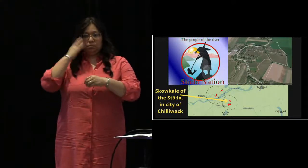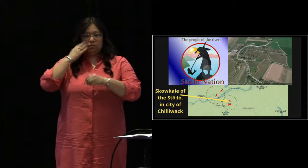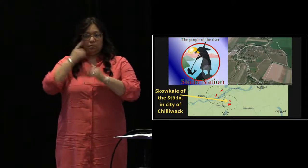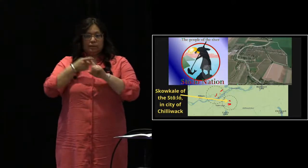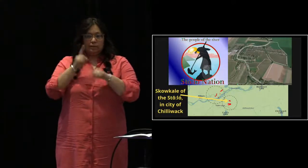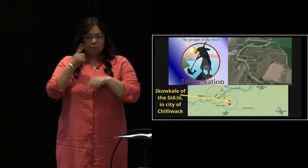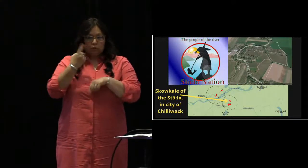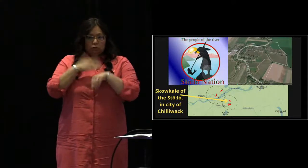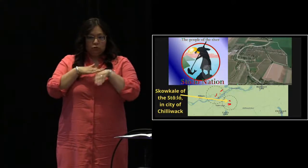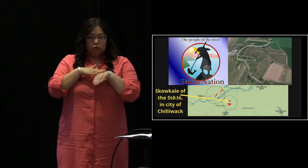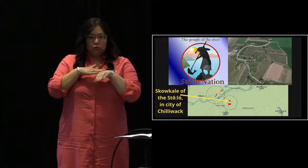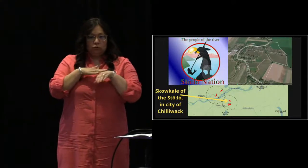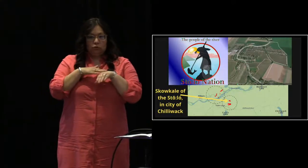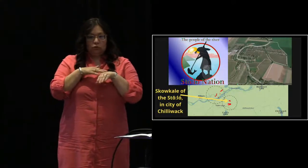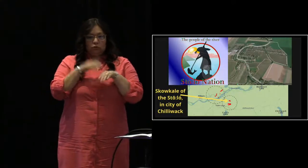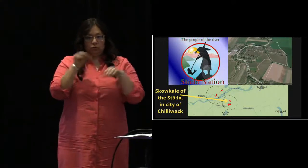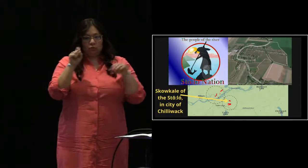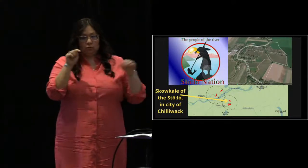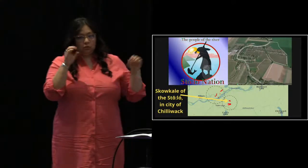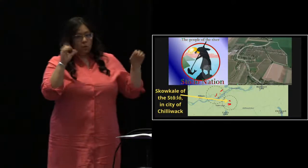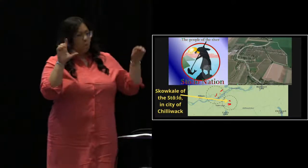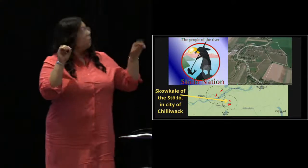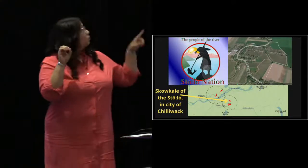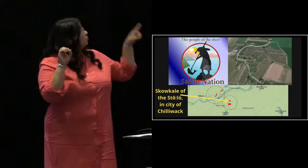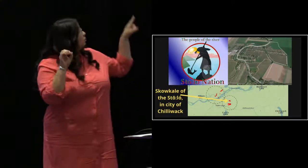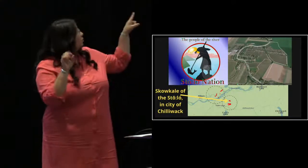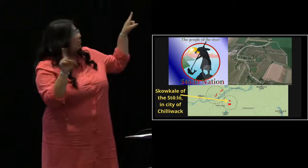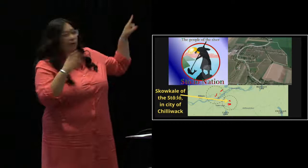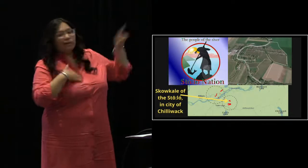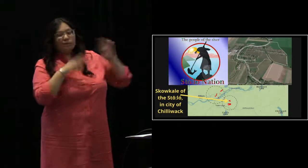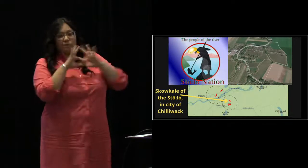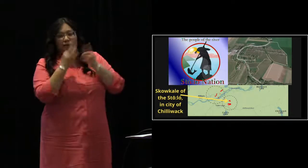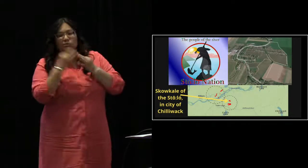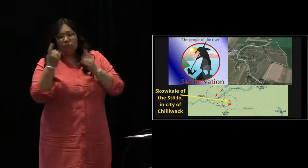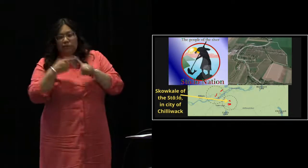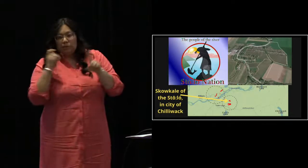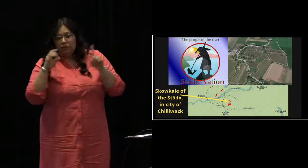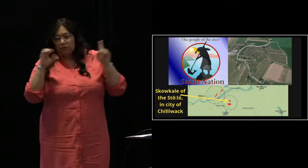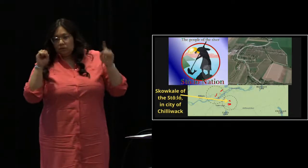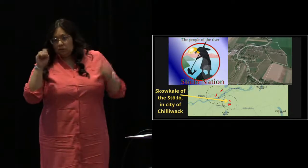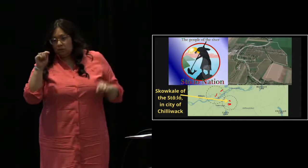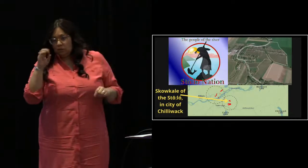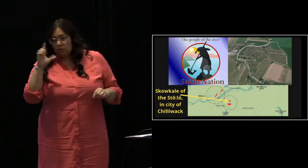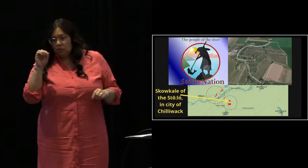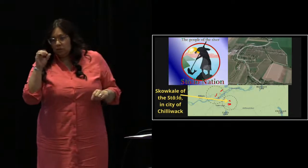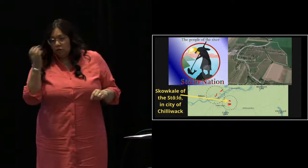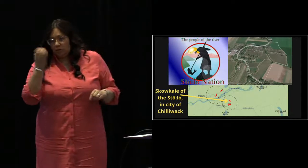and we think about my first experience with the Stalo people.